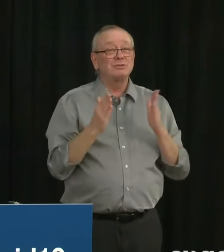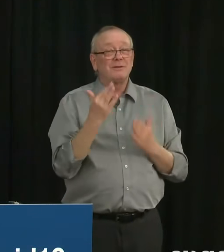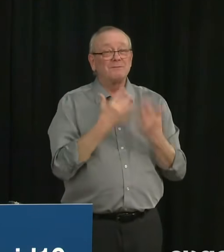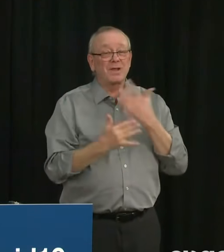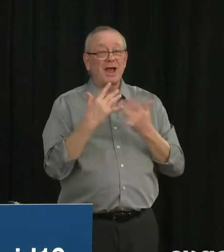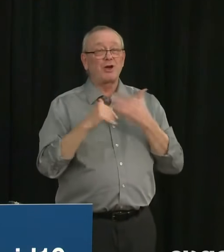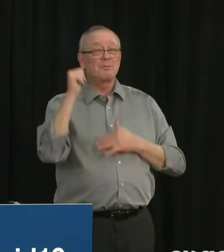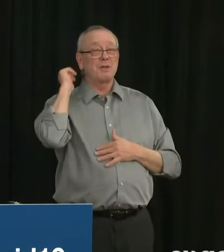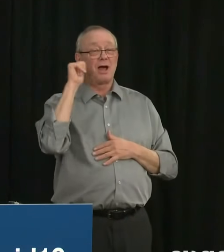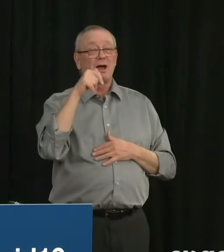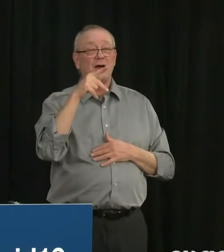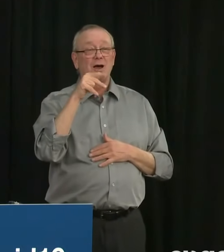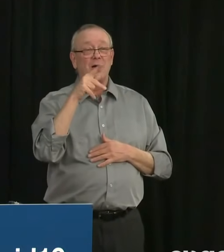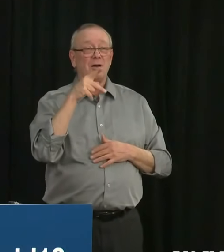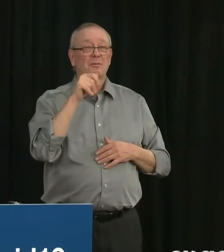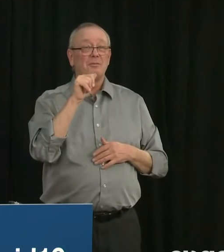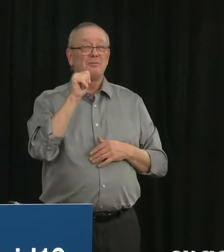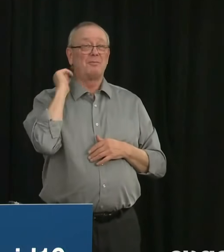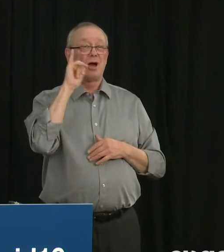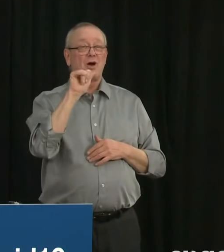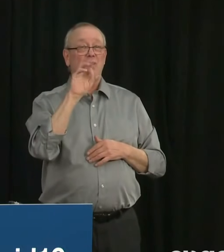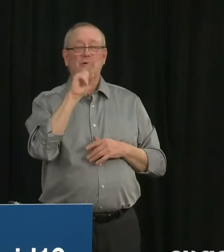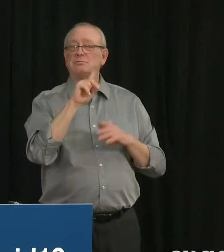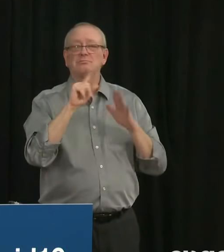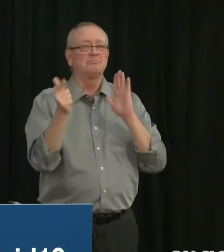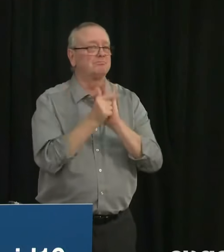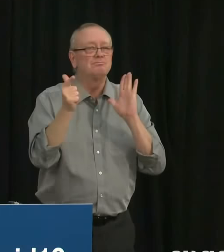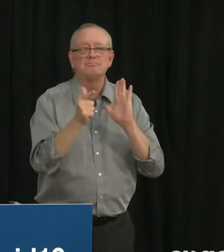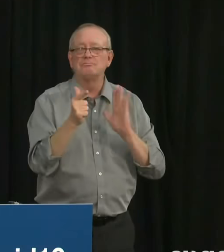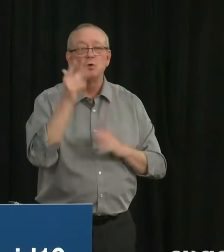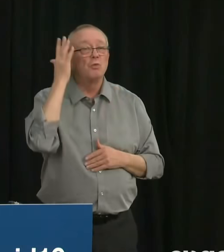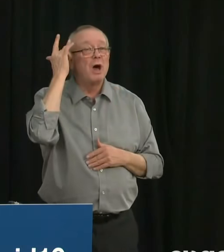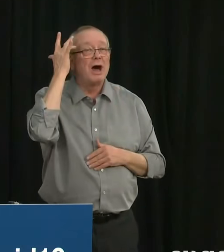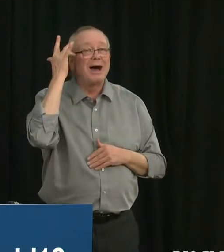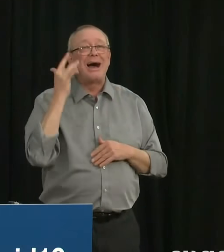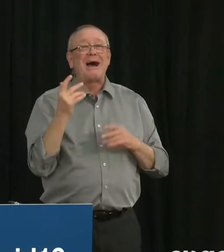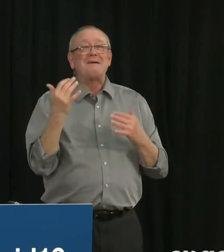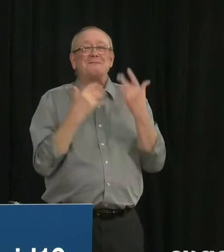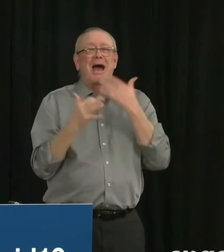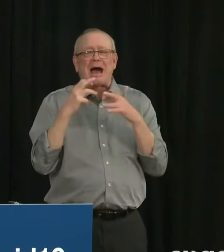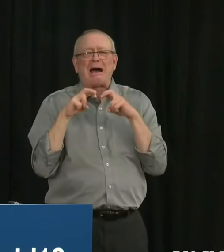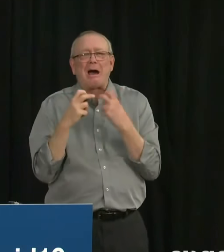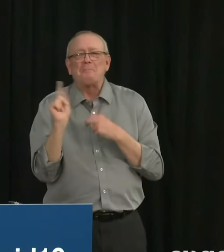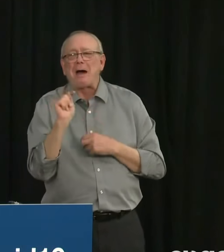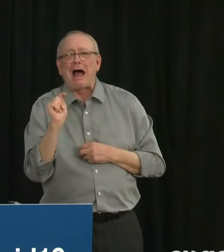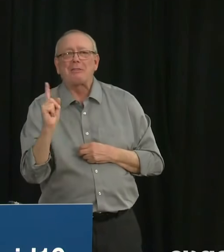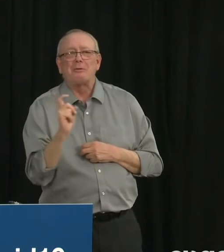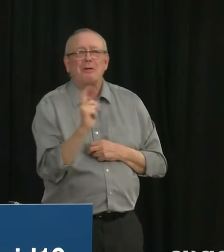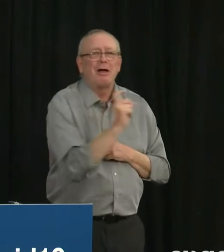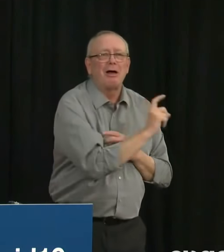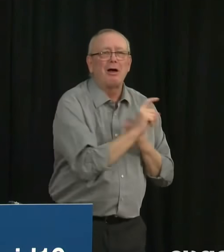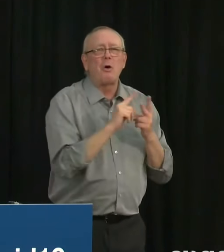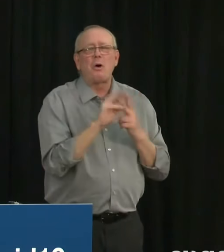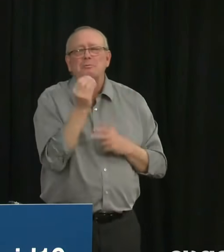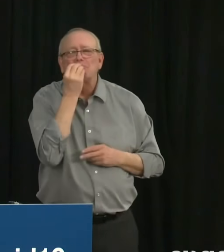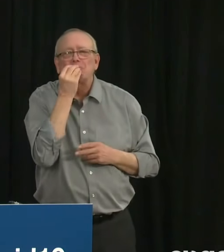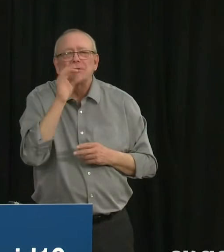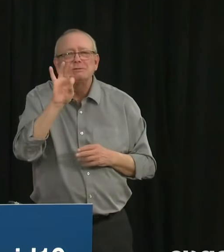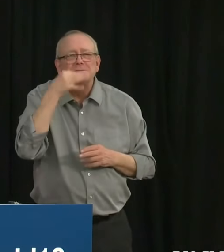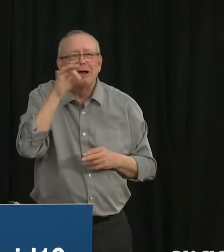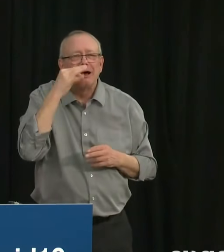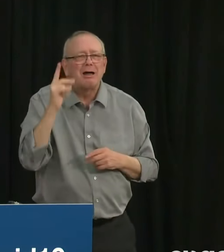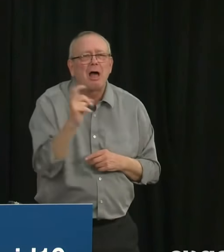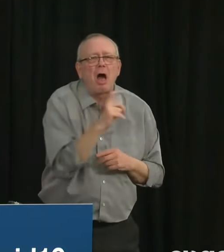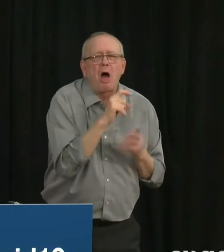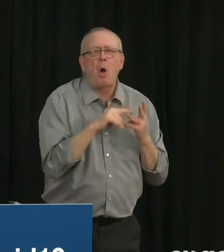indoor gatherings, your guests cannot go into your house to use the washroom, get snacks, or warm up. And while we